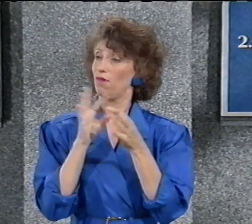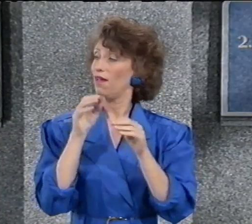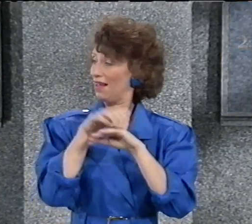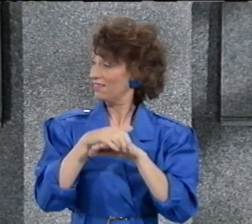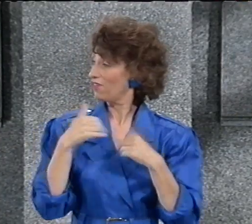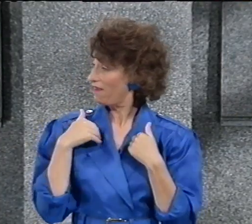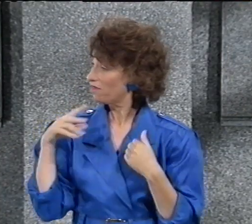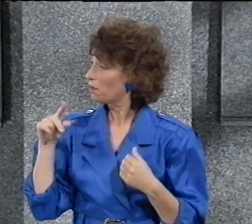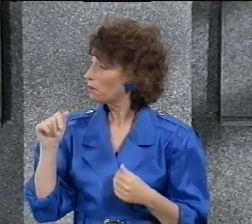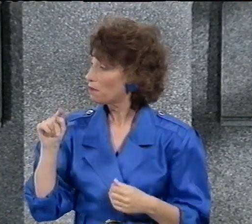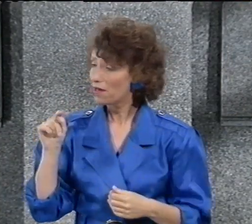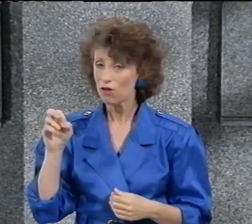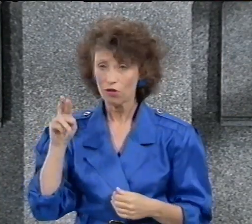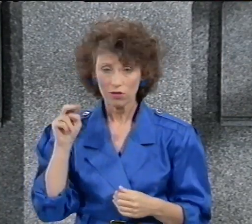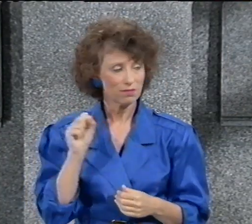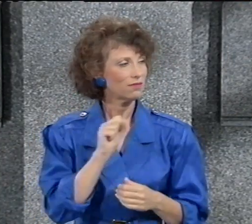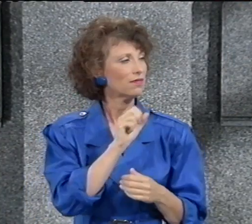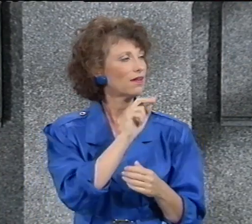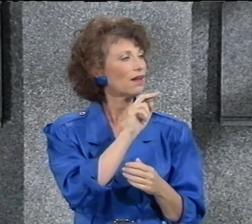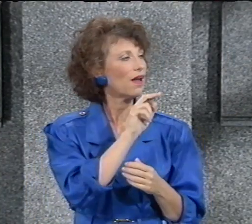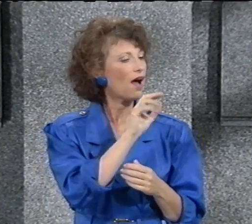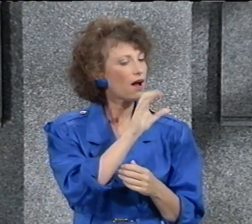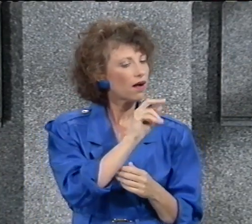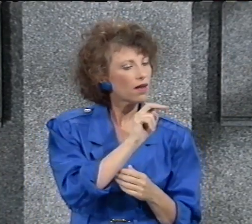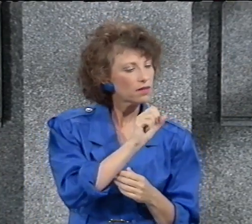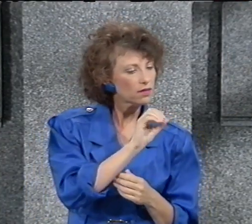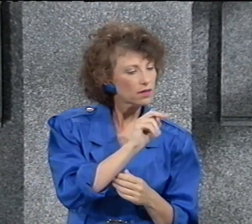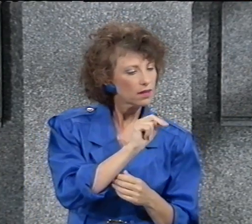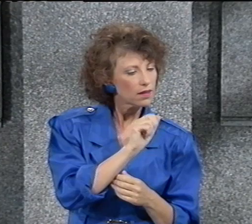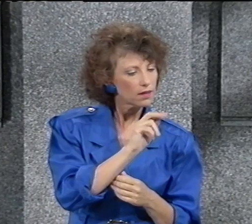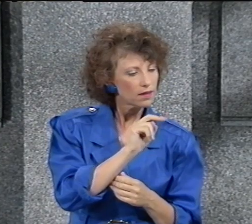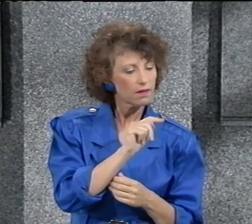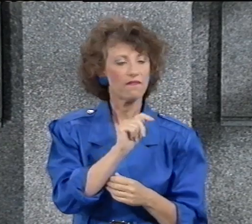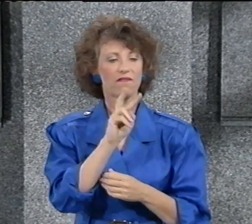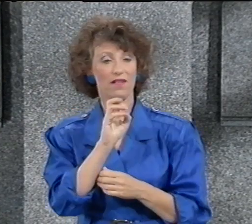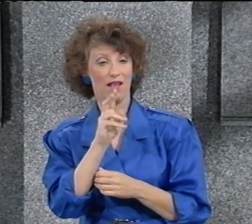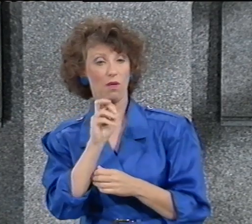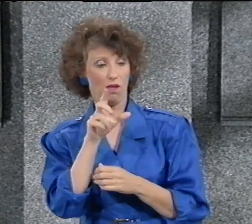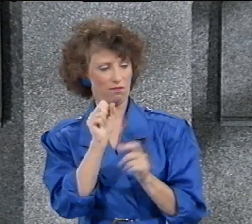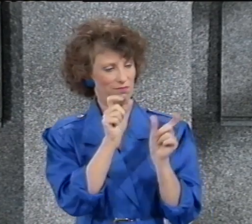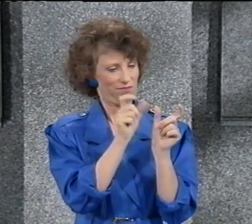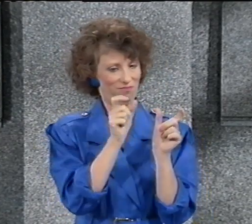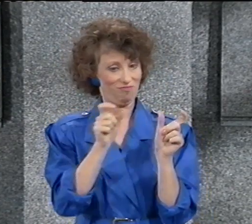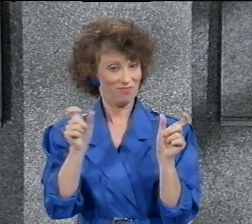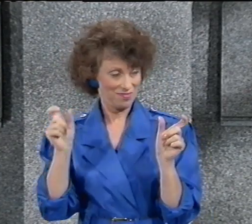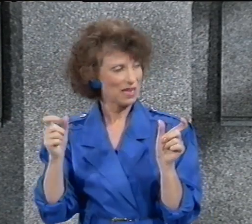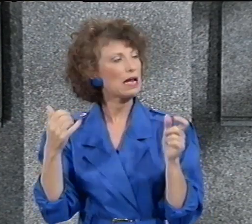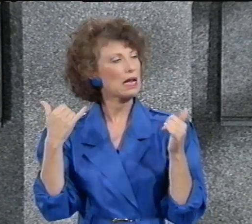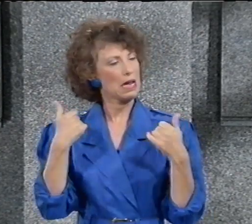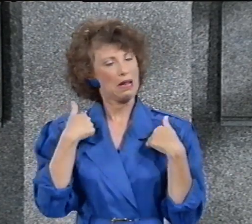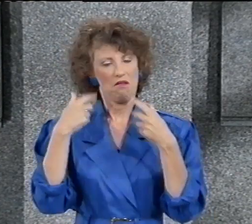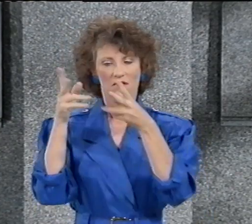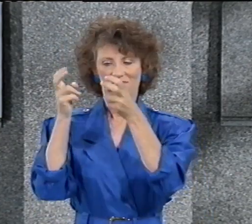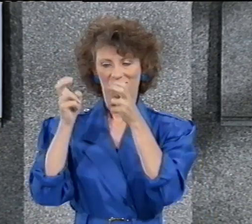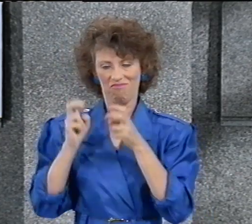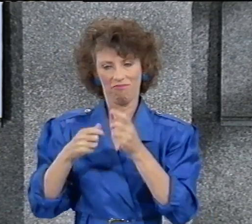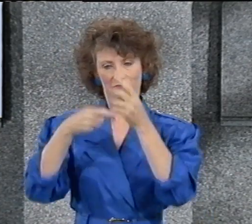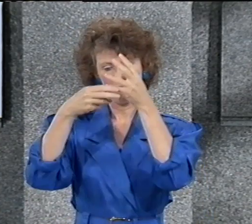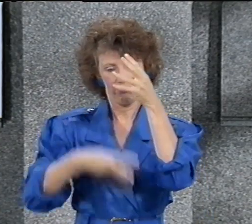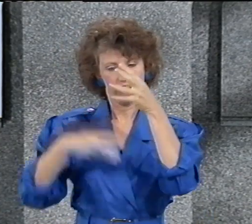Remember we talked earlier about English having very specific consonant-vowel combinations or patterns?